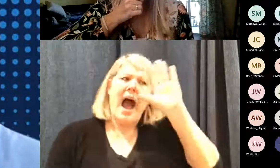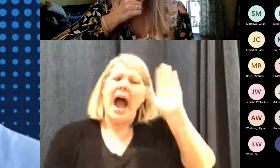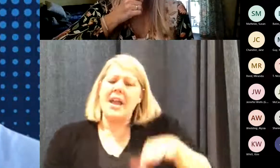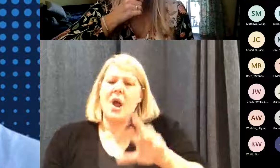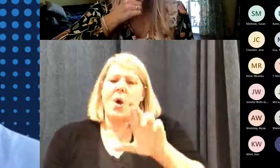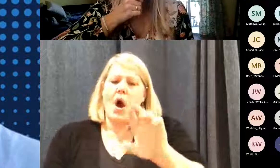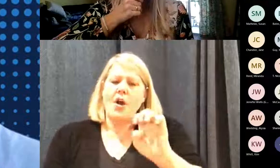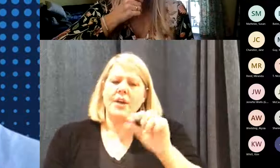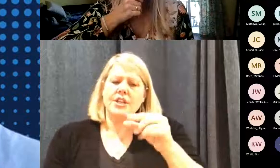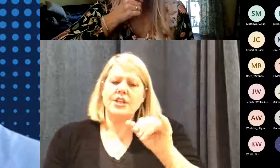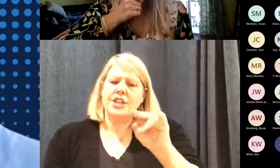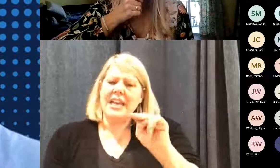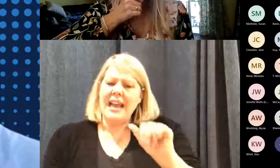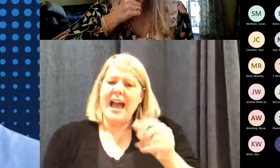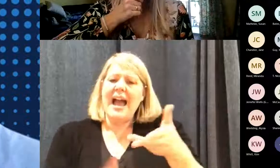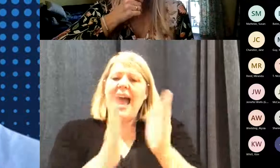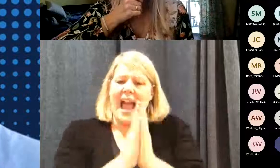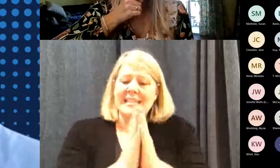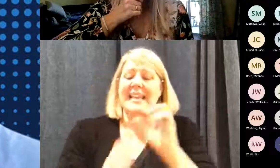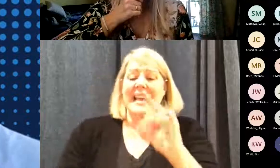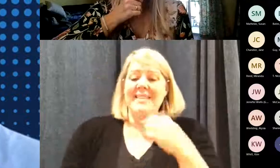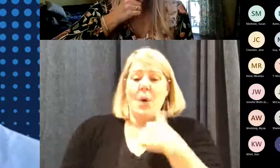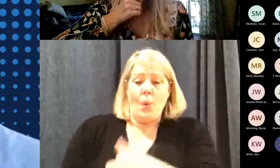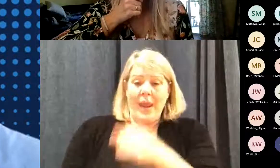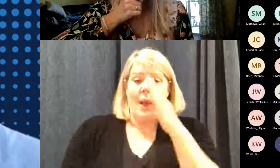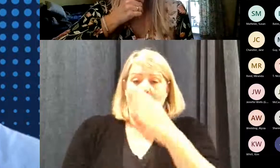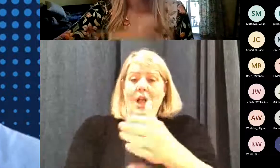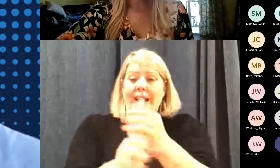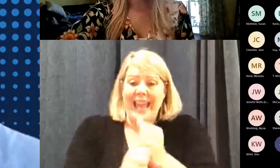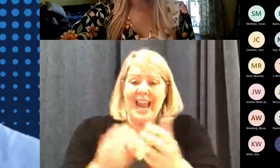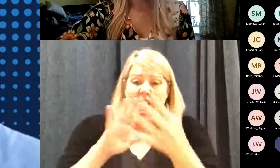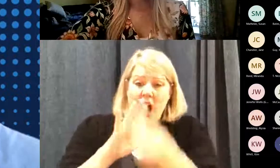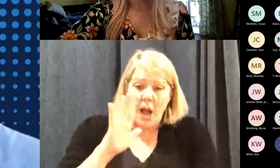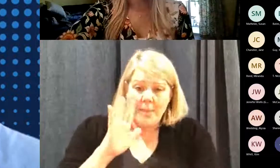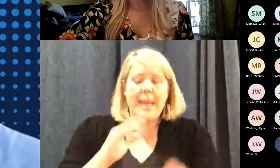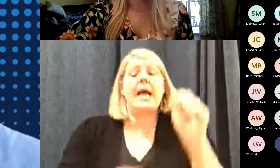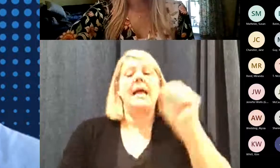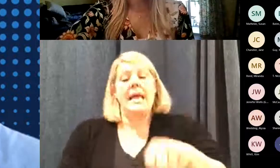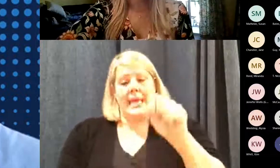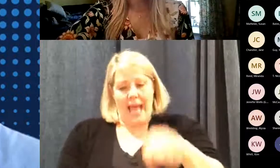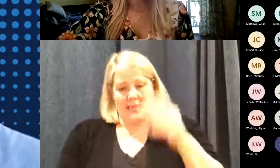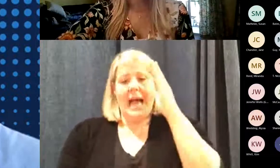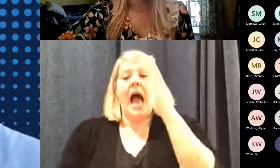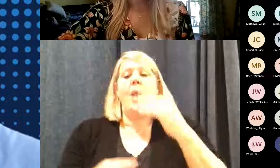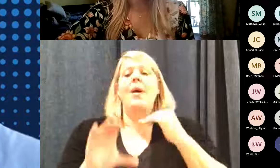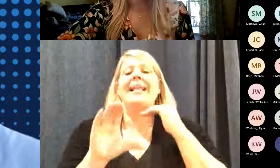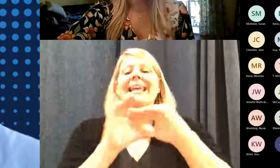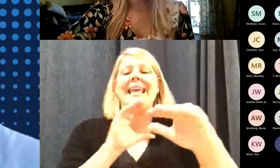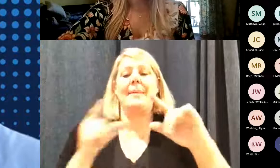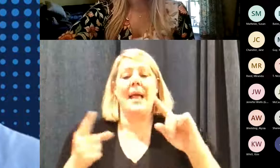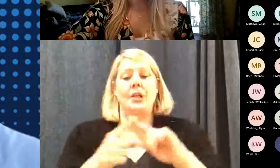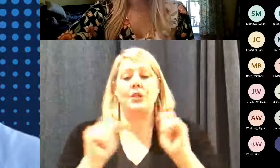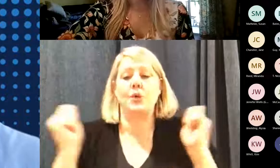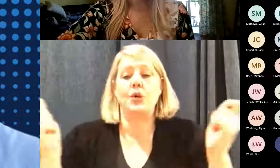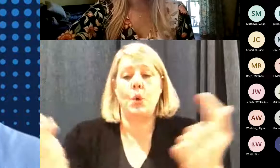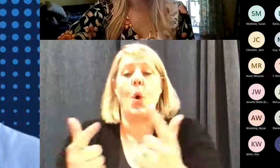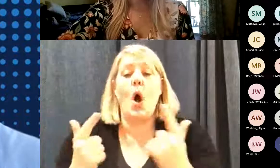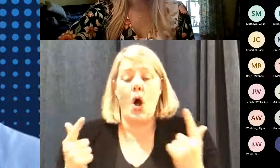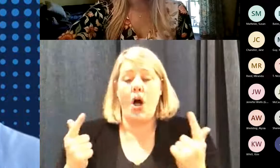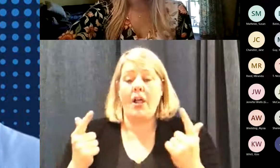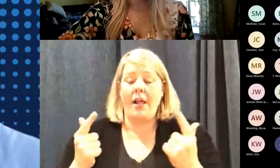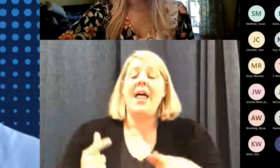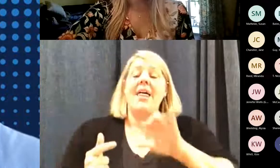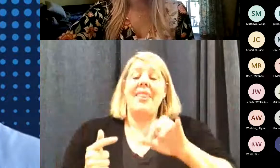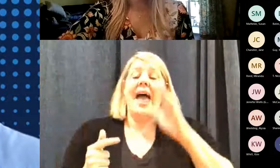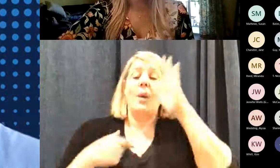getting a copy of this, and yes, I'll be sending the information to you. And again, that's the instructions for scaling up, the